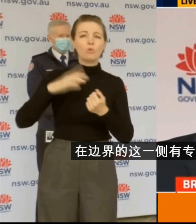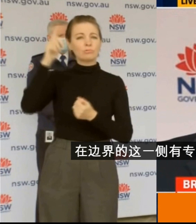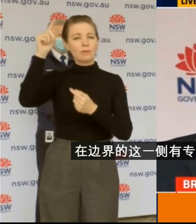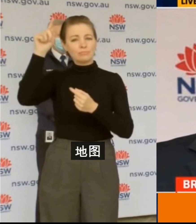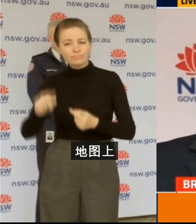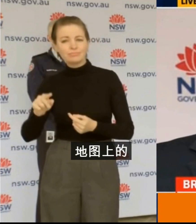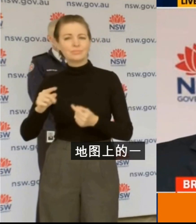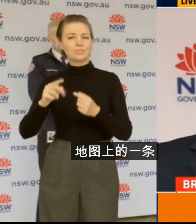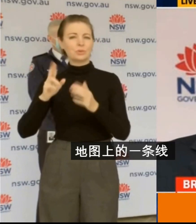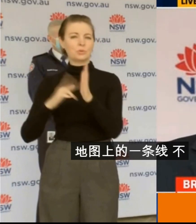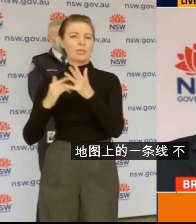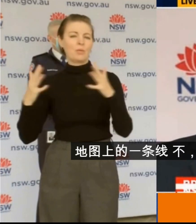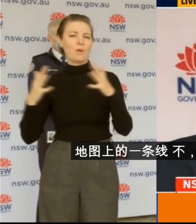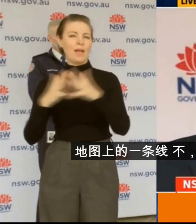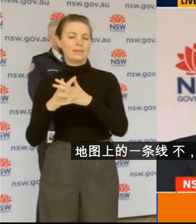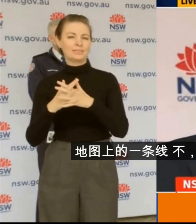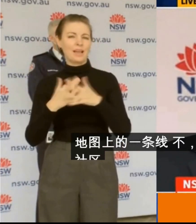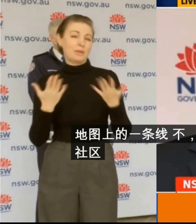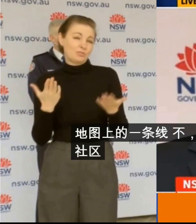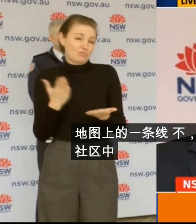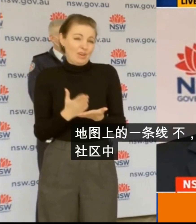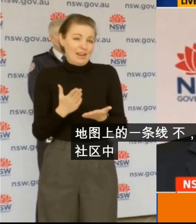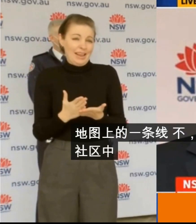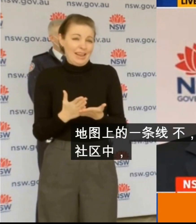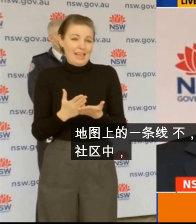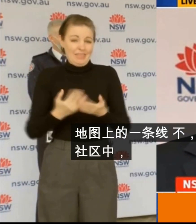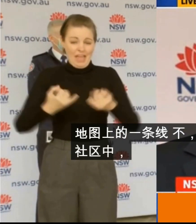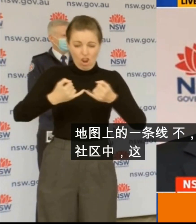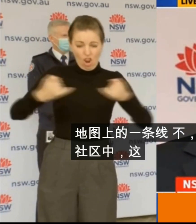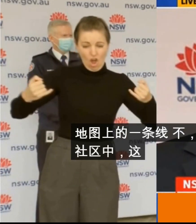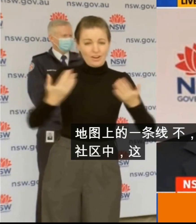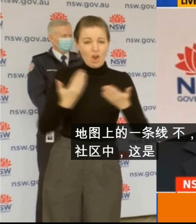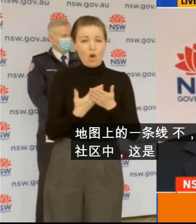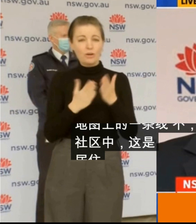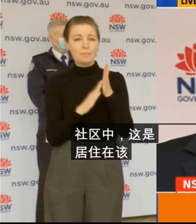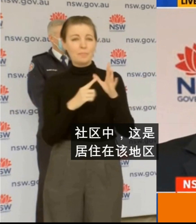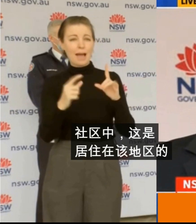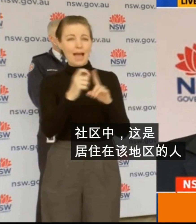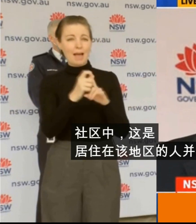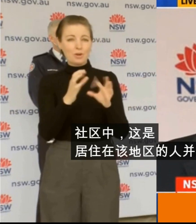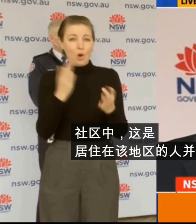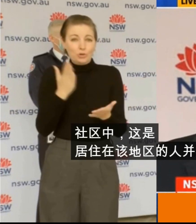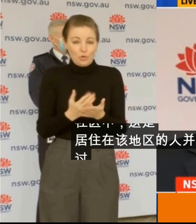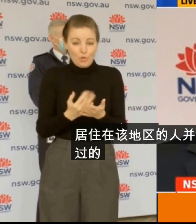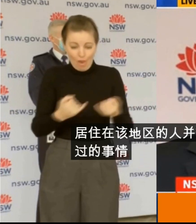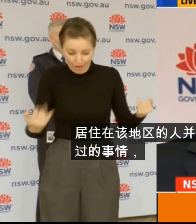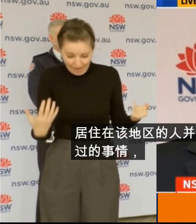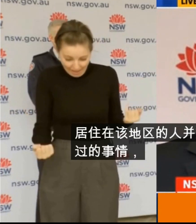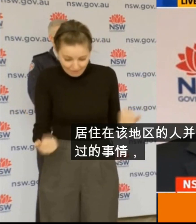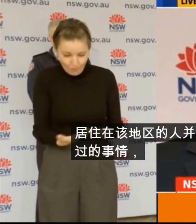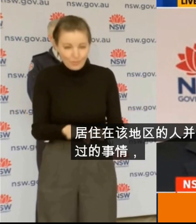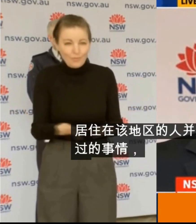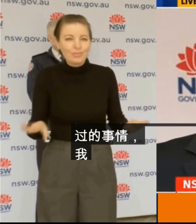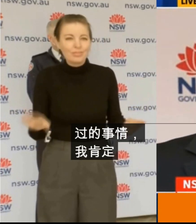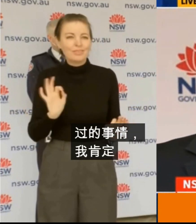line that's on maps. It's not in the community. It's something that people who live in that area don't really think about.